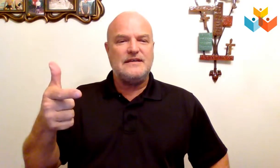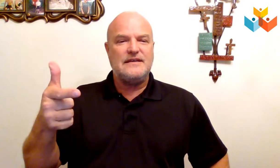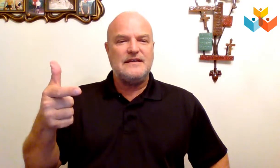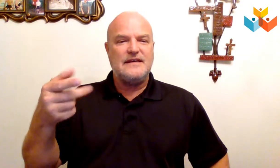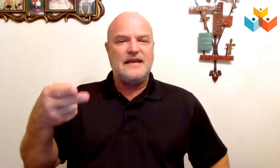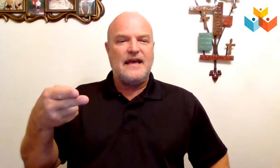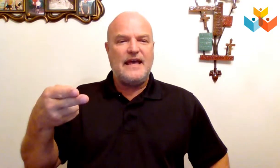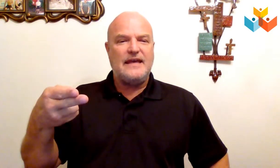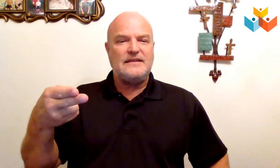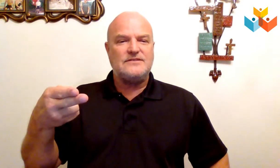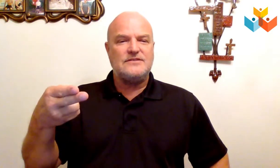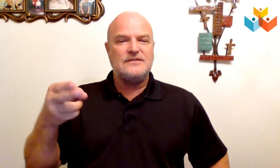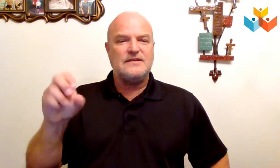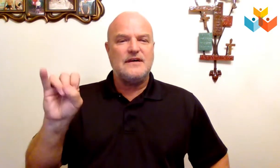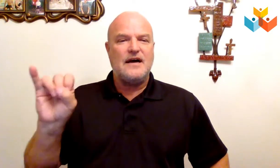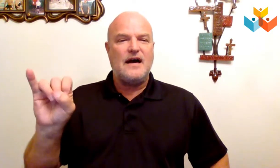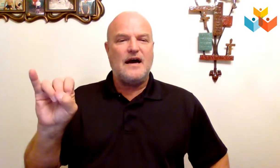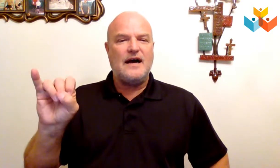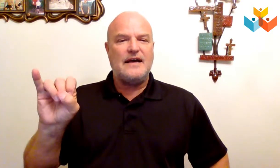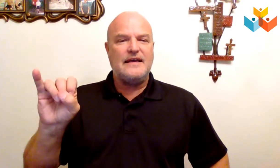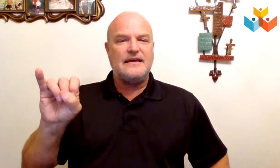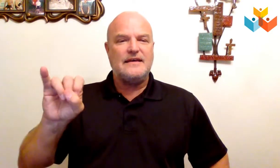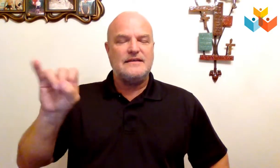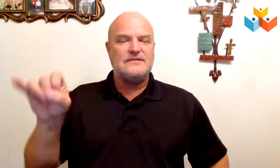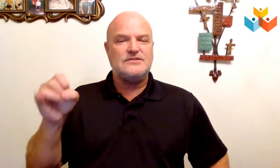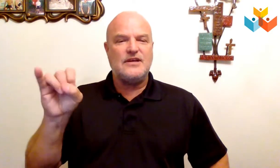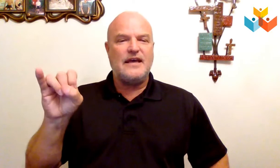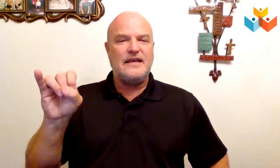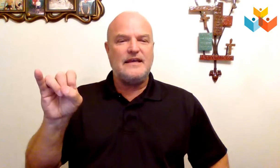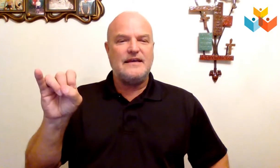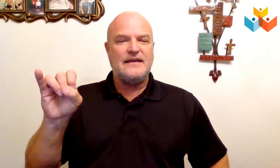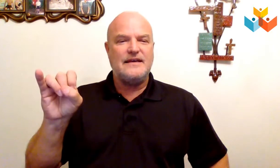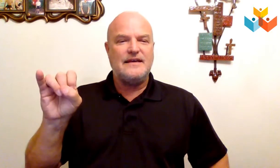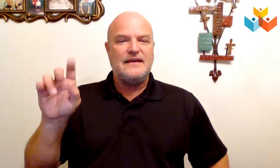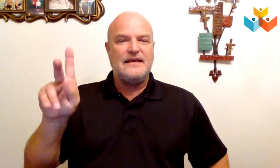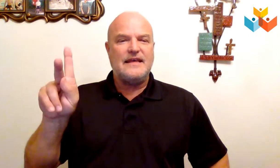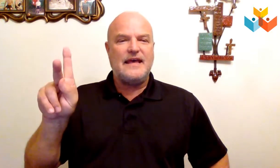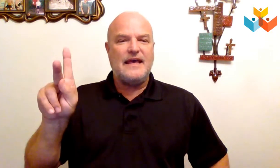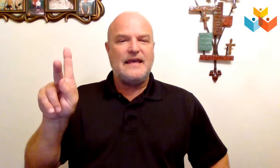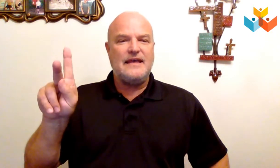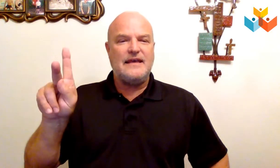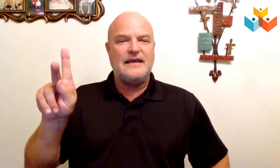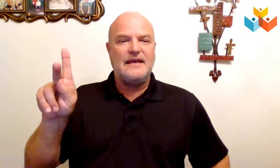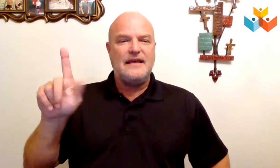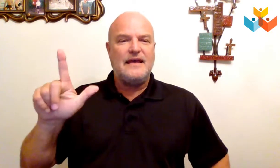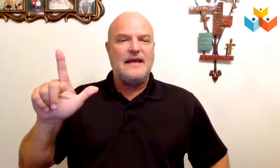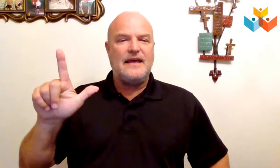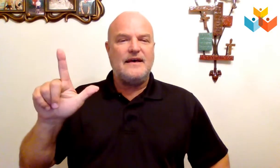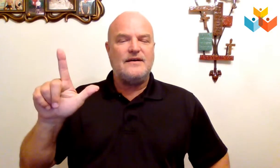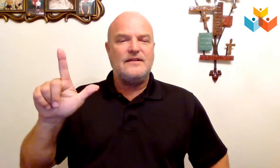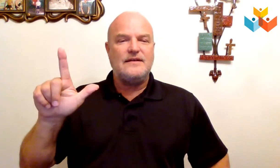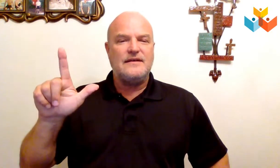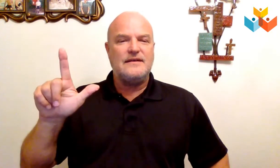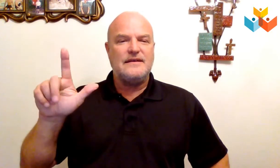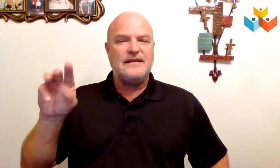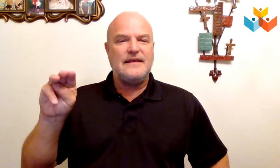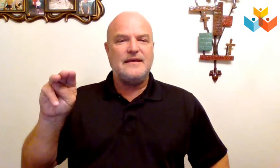F, G, H, I, J,